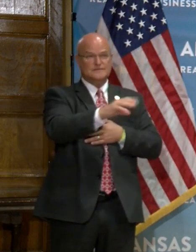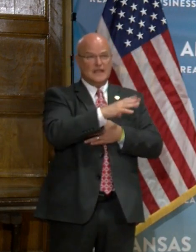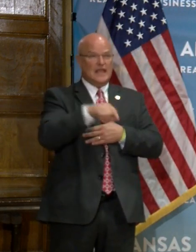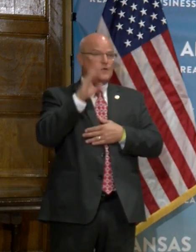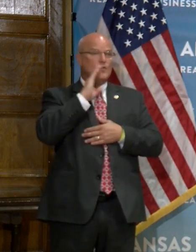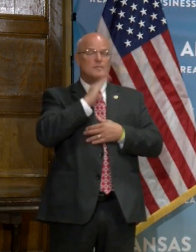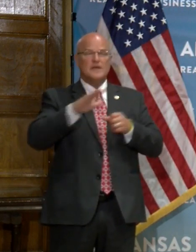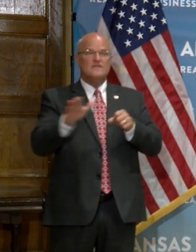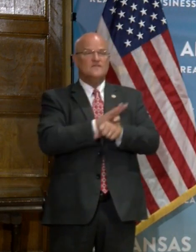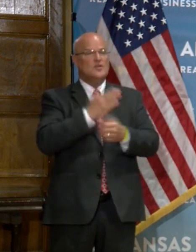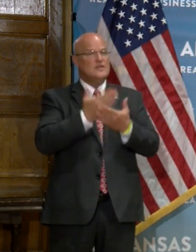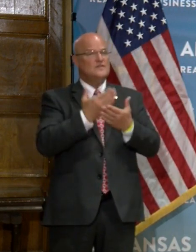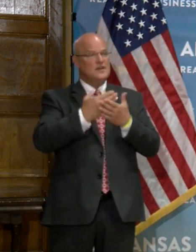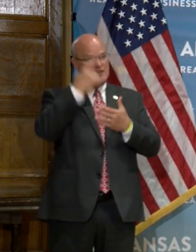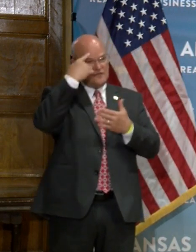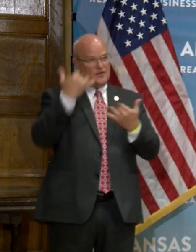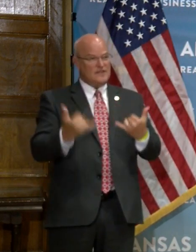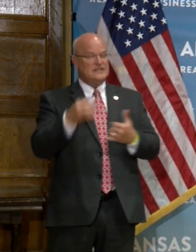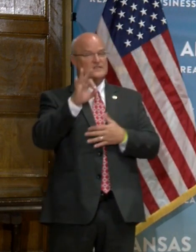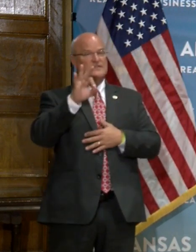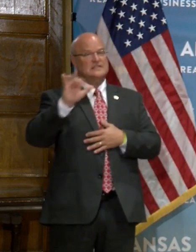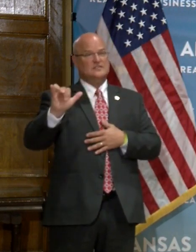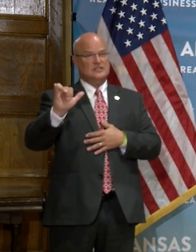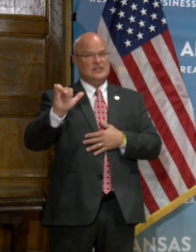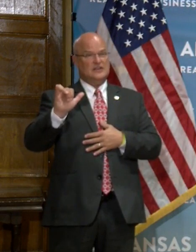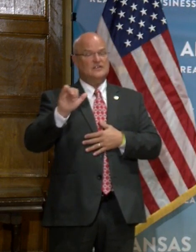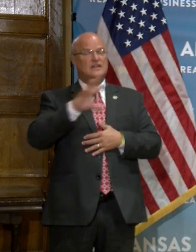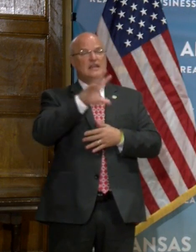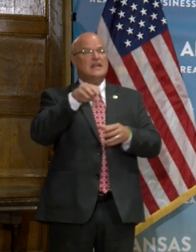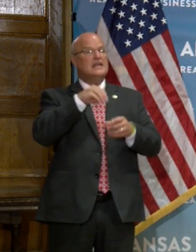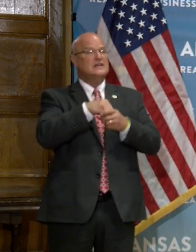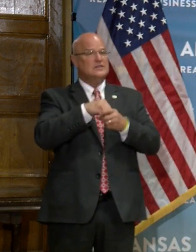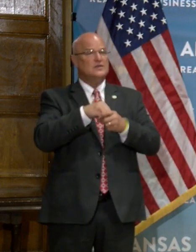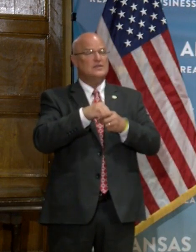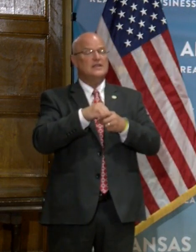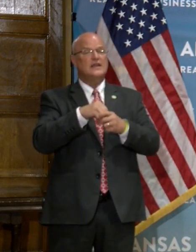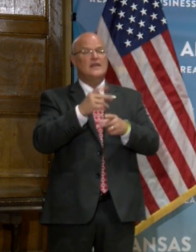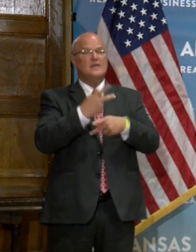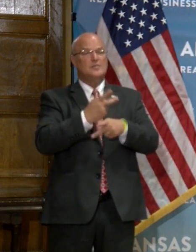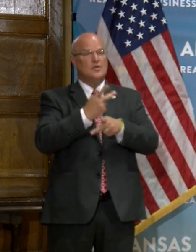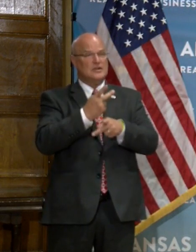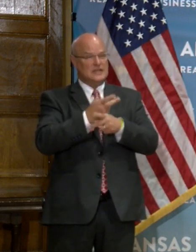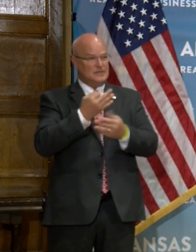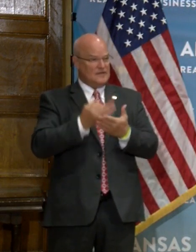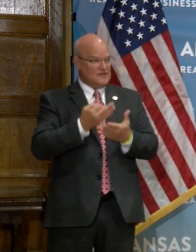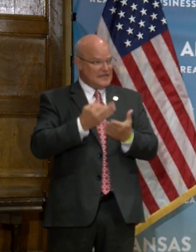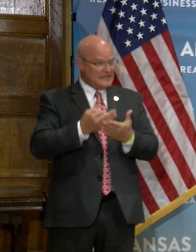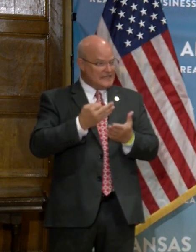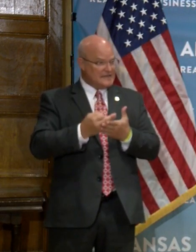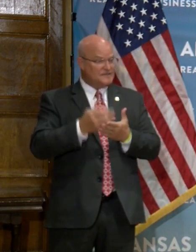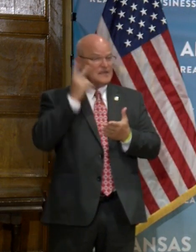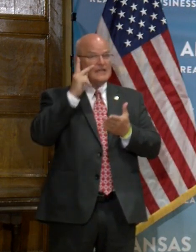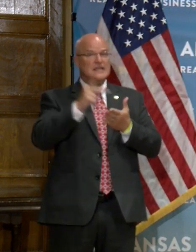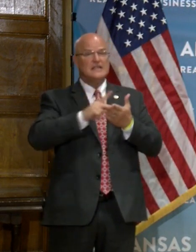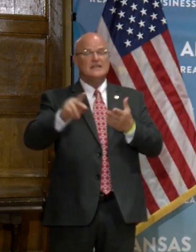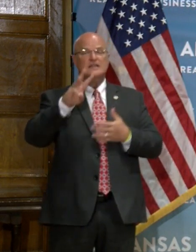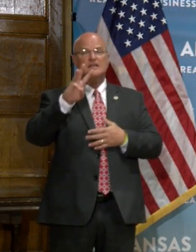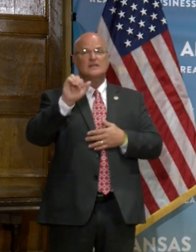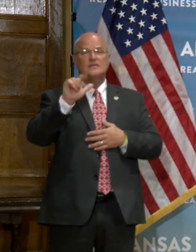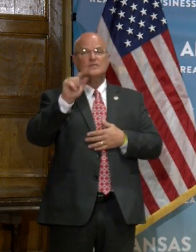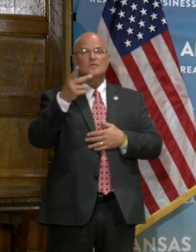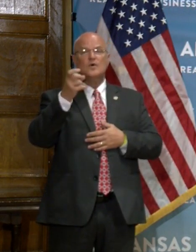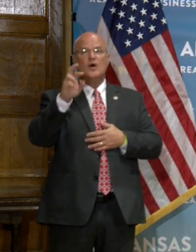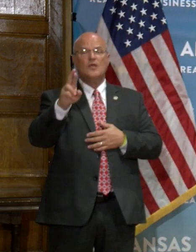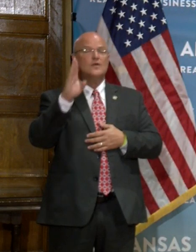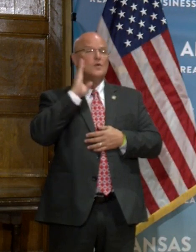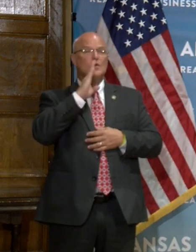they will be fully funded for this fiscal year, including the productivity funding. Secretary Walther